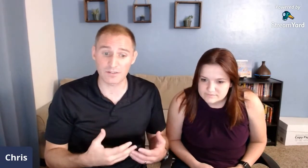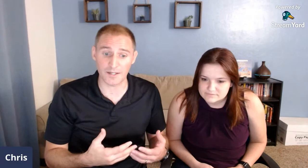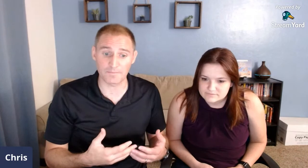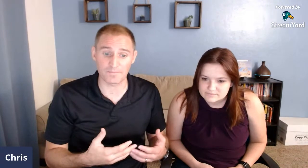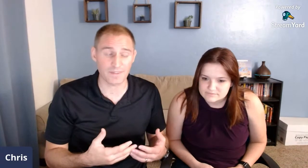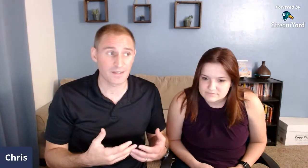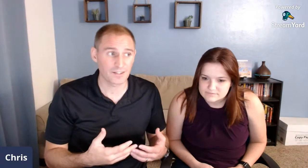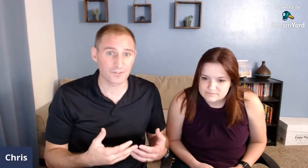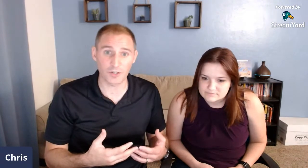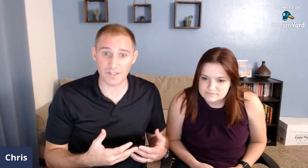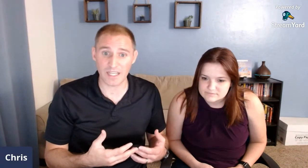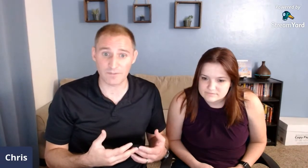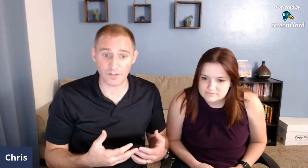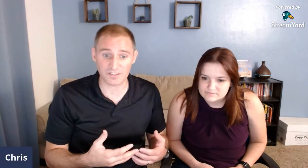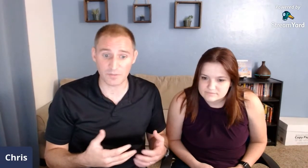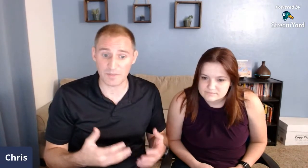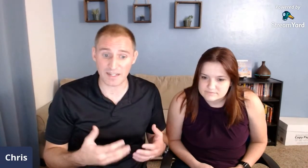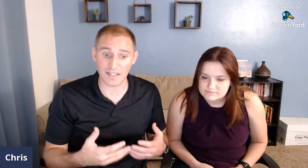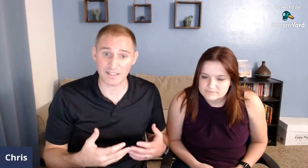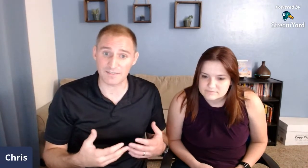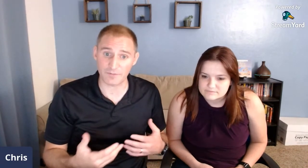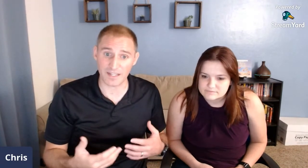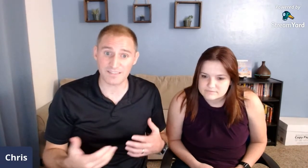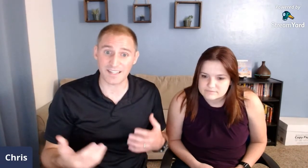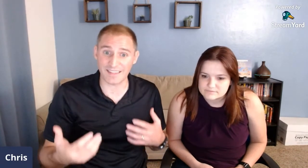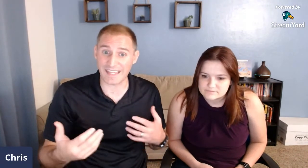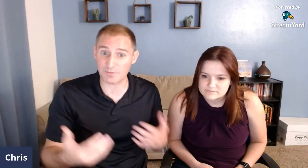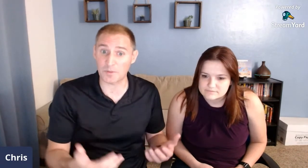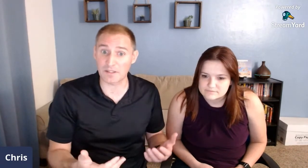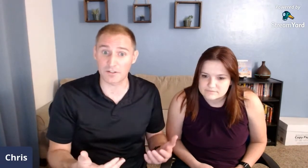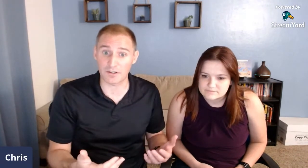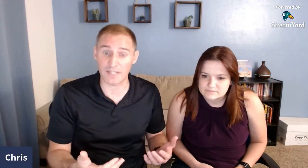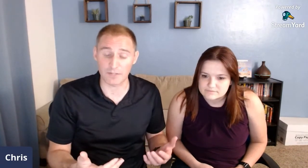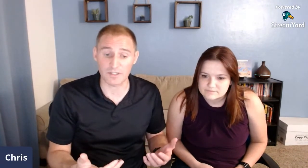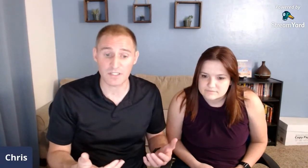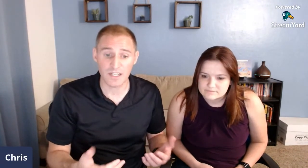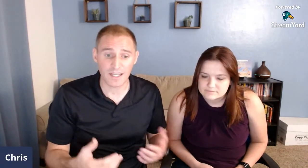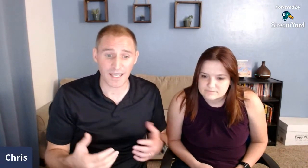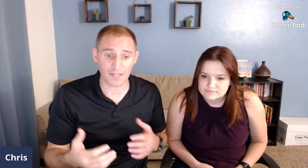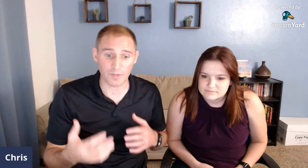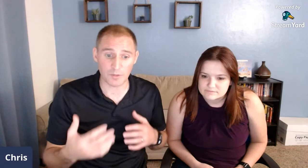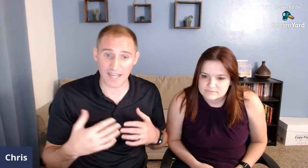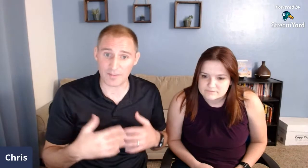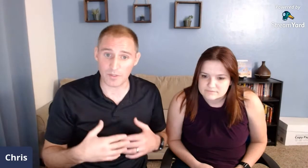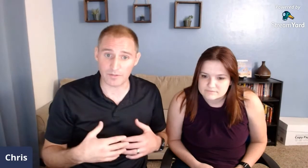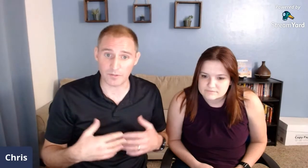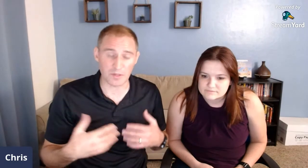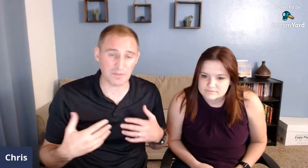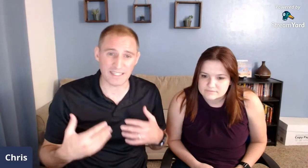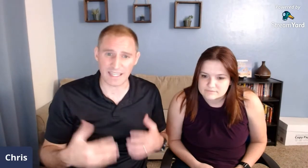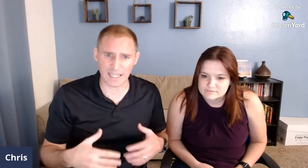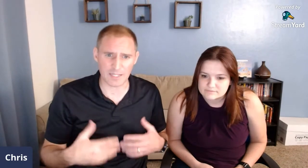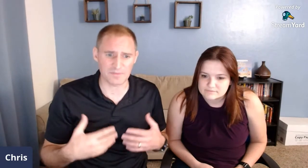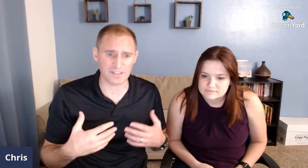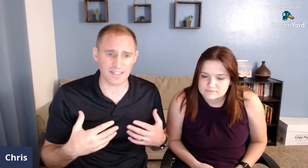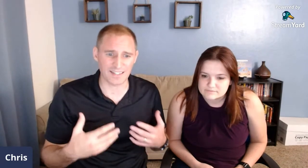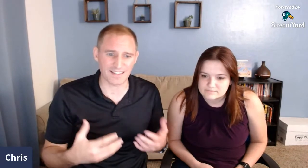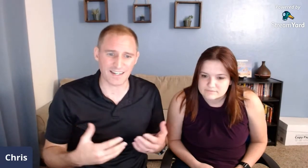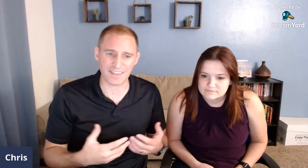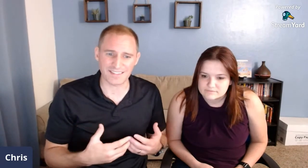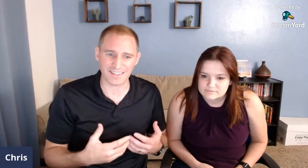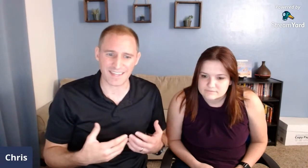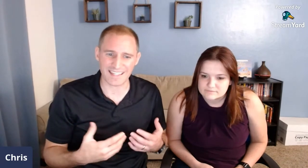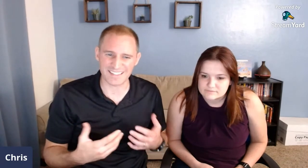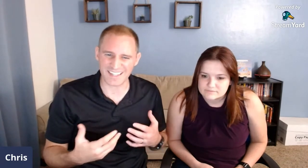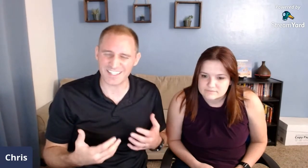really dove in head first, and we made a lot of deaf friends, and that's where we learned our language. And we would have them over, we play games and a